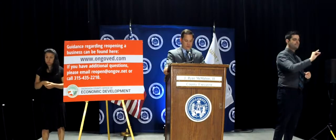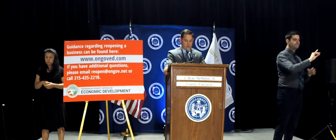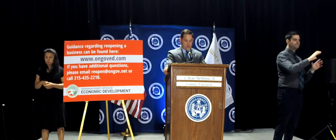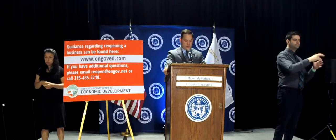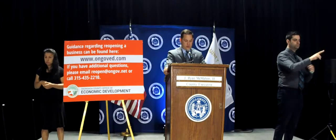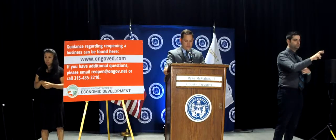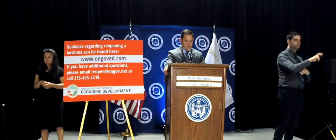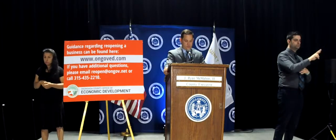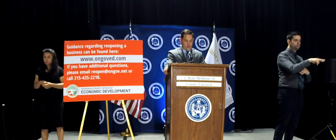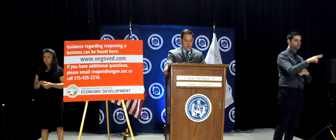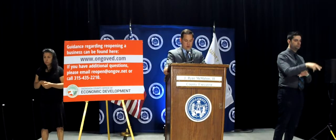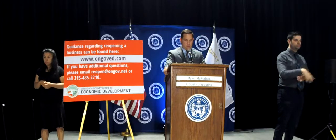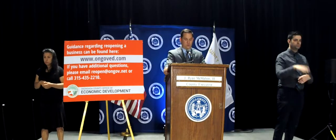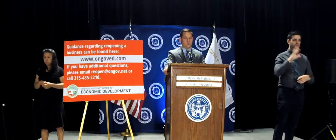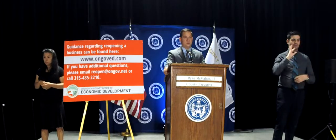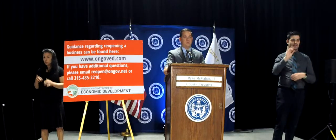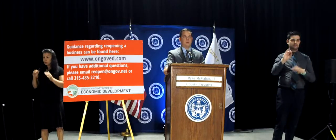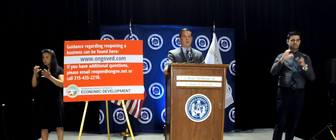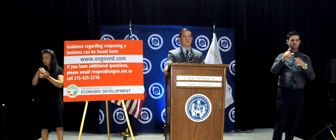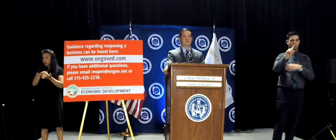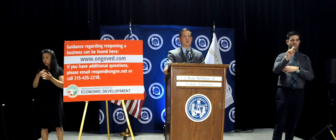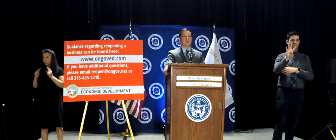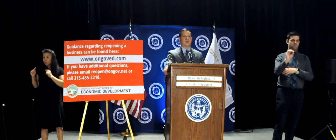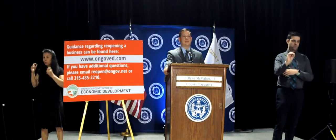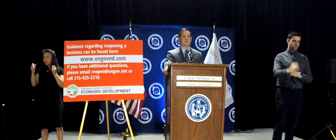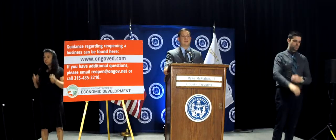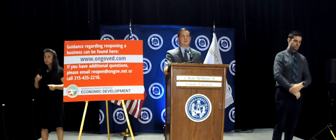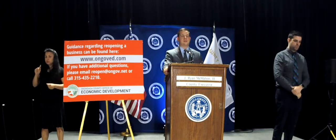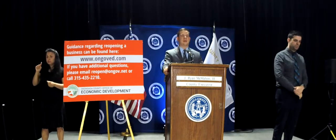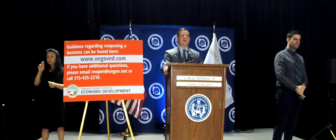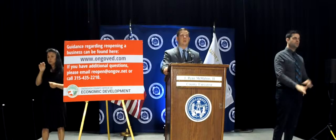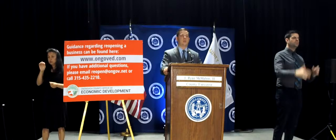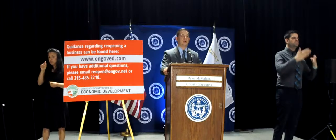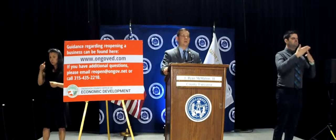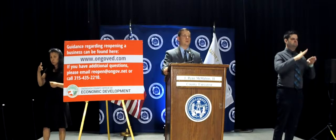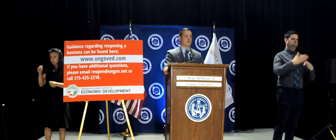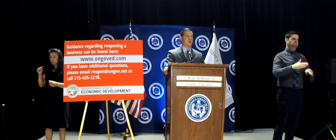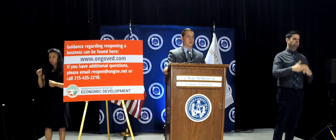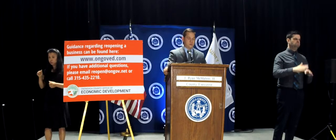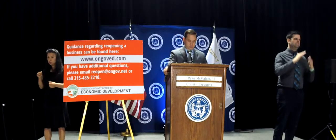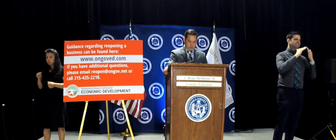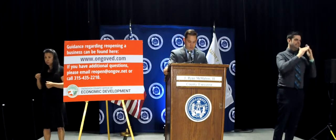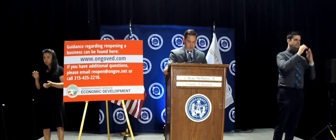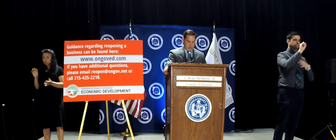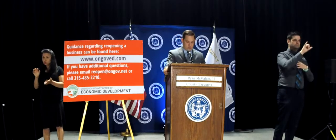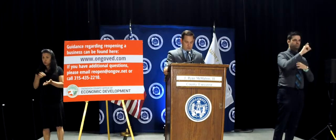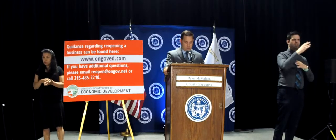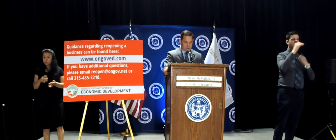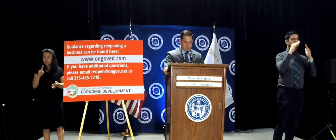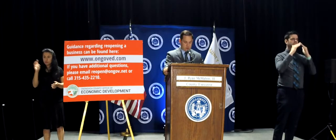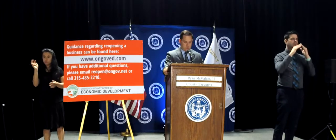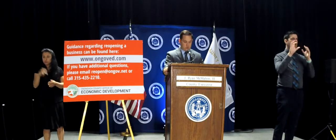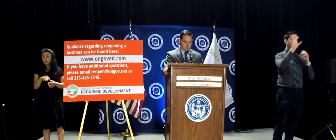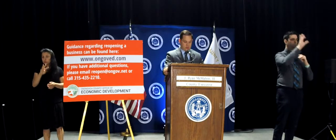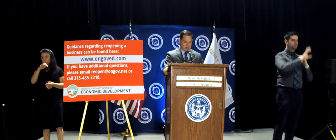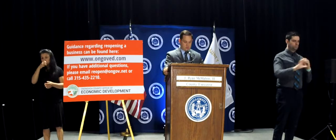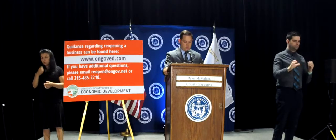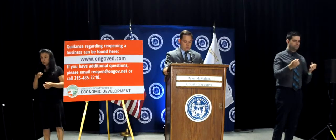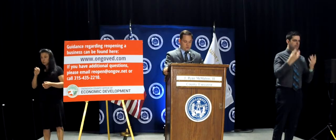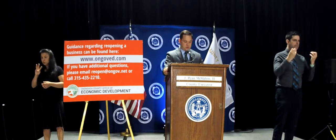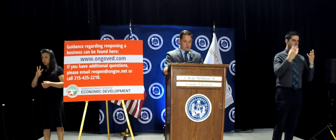Where does everybody live? The first number is total cases. The second number is recoveries. City of